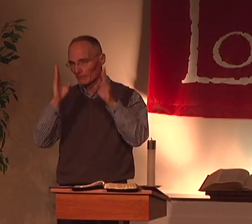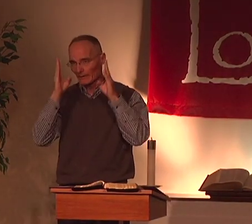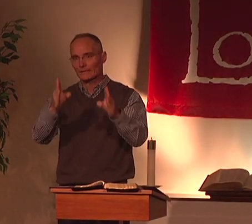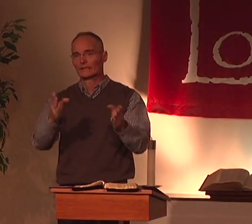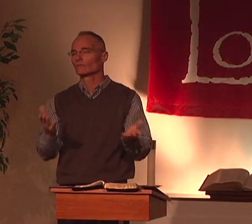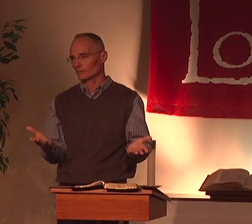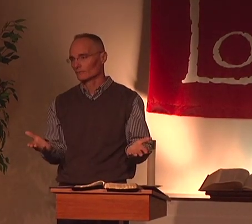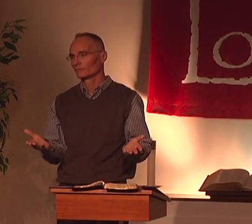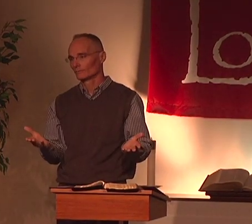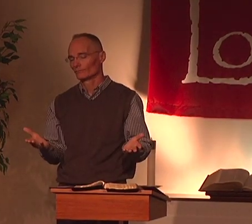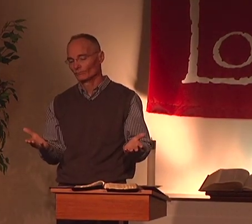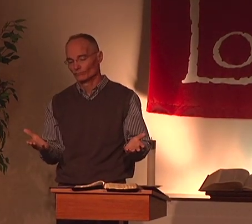watch Pay attention